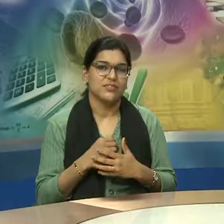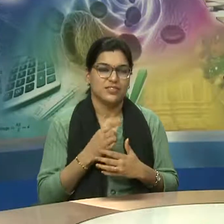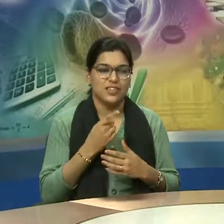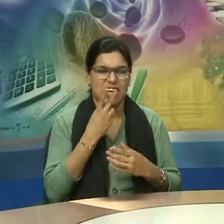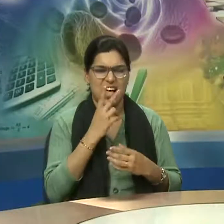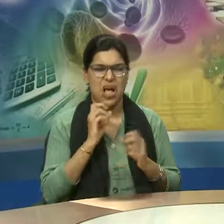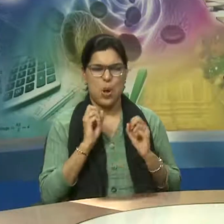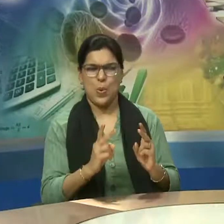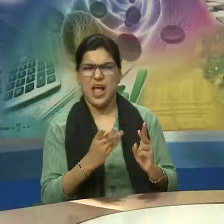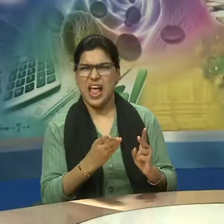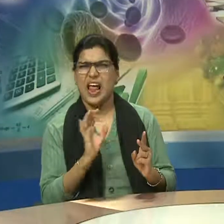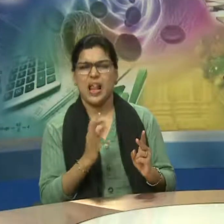today,